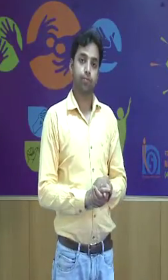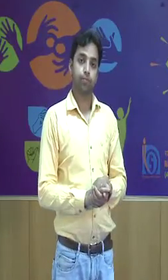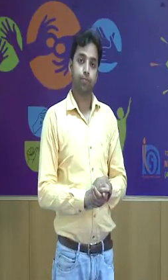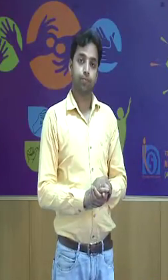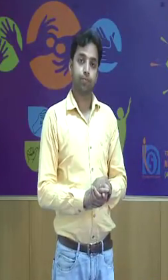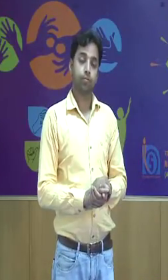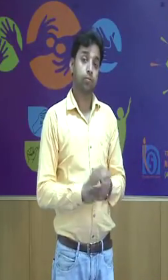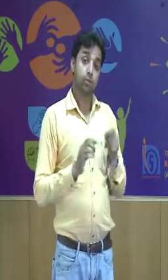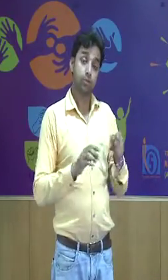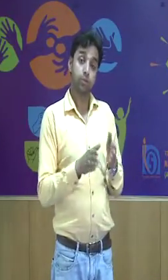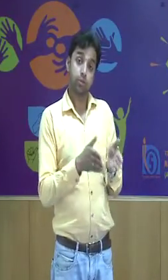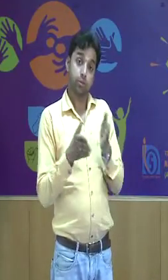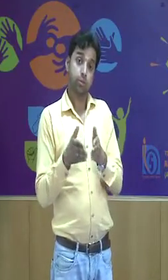Such kind of family is generally